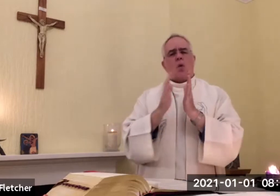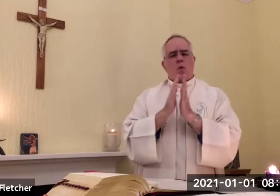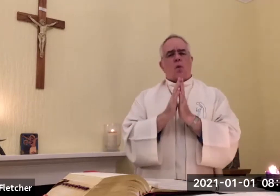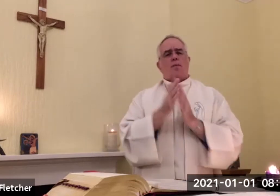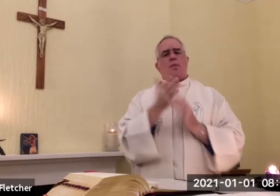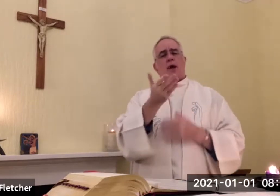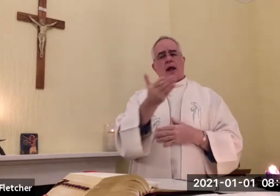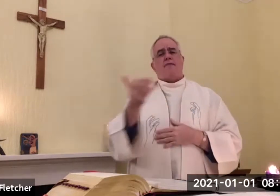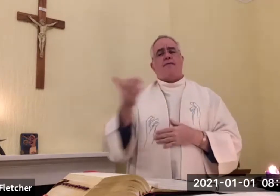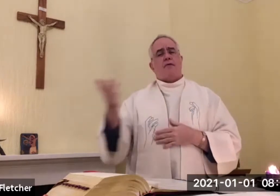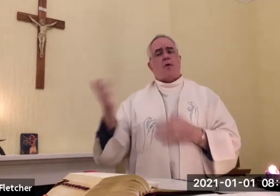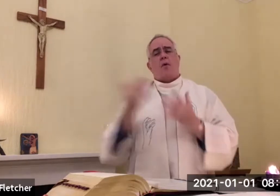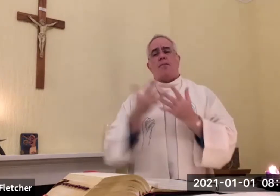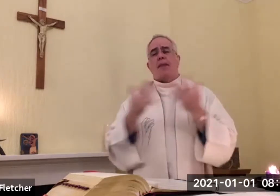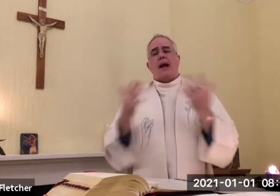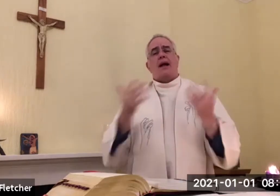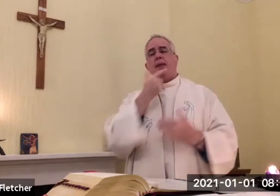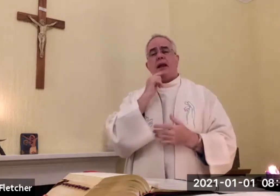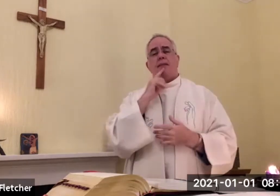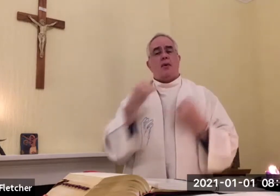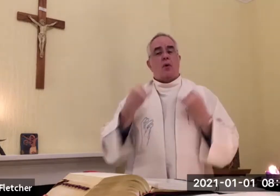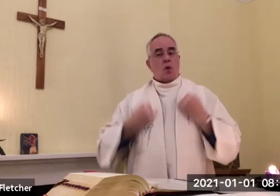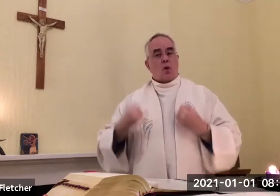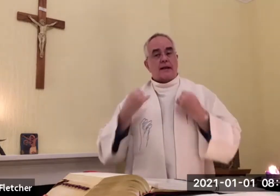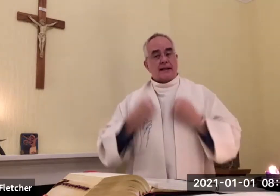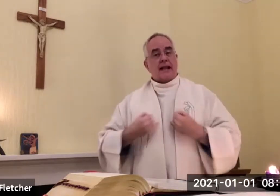We pray for many people who are sick,